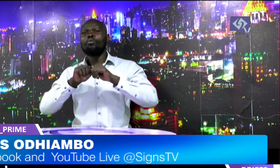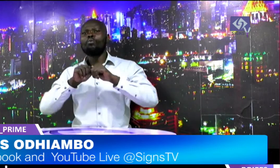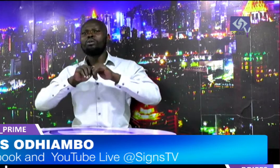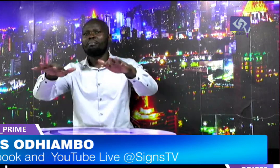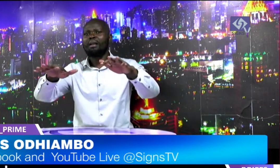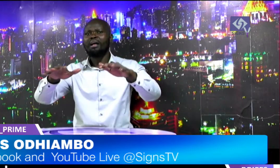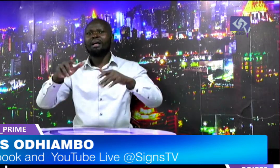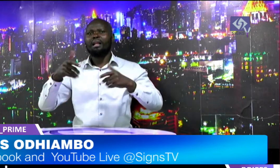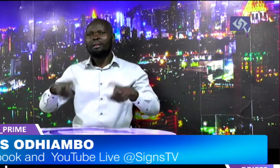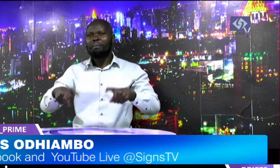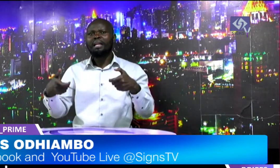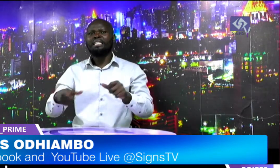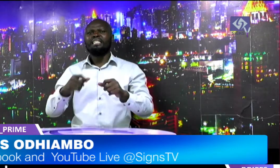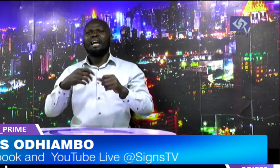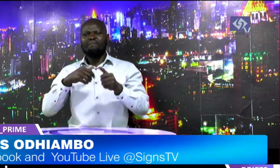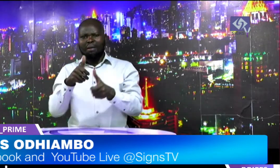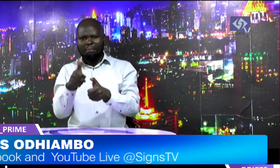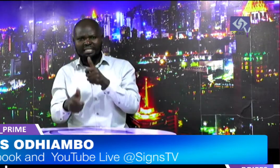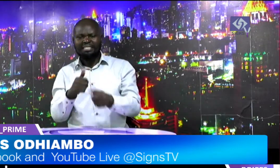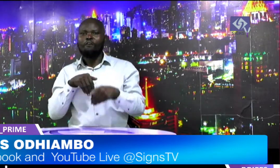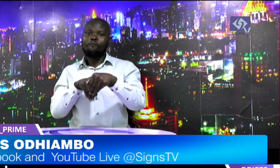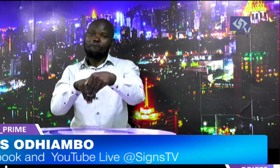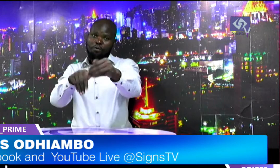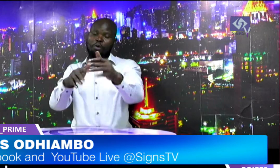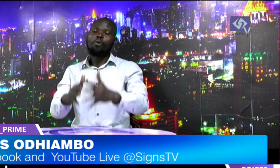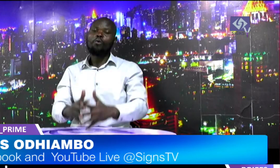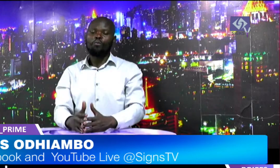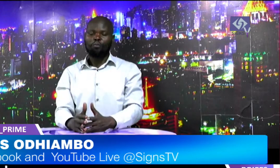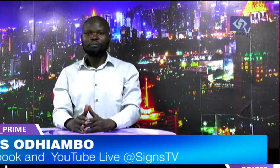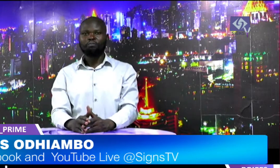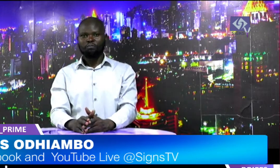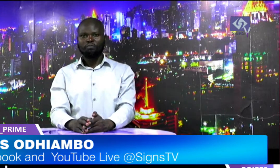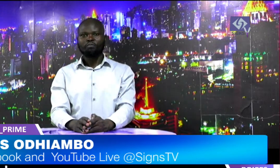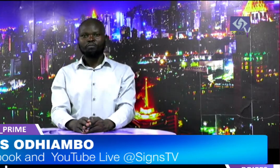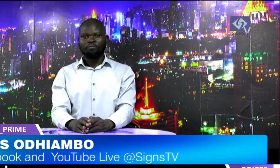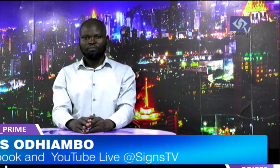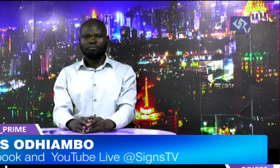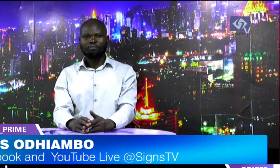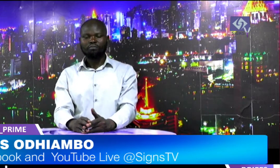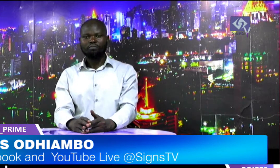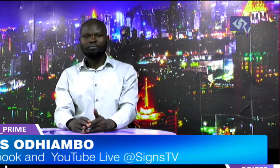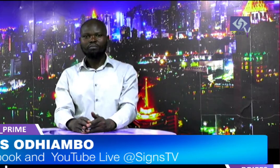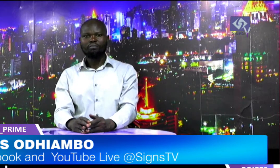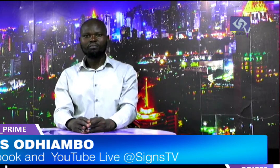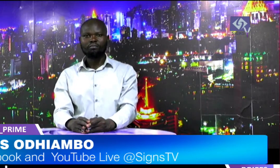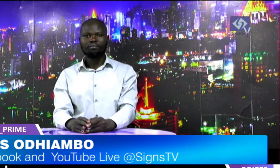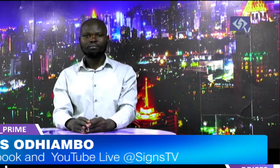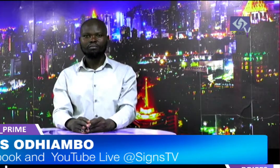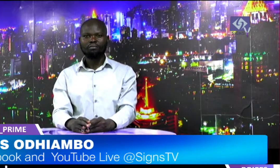the TV station previously used to spread radicalized messages to the followers.